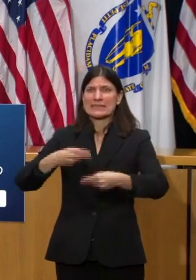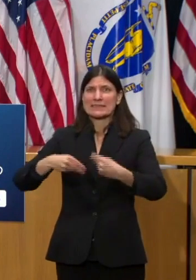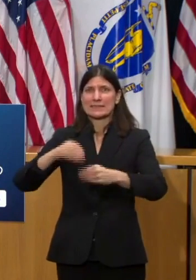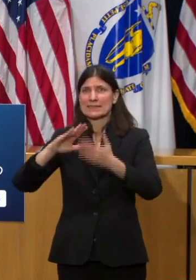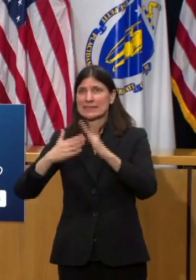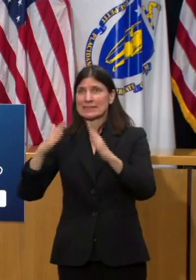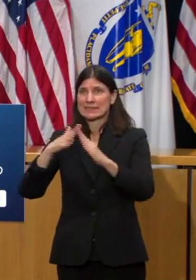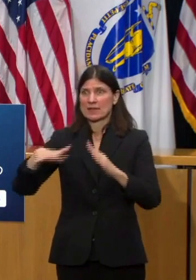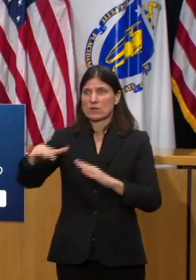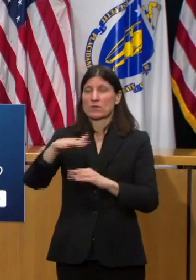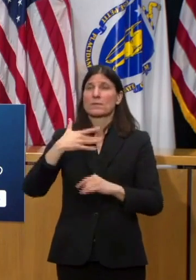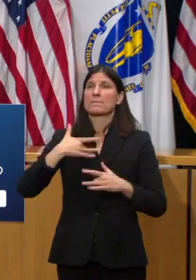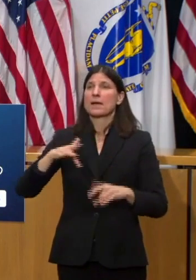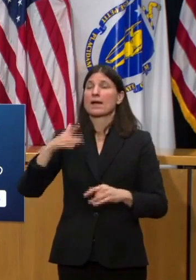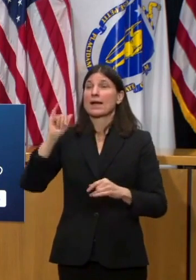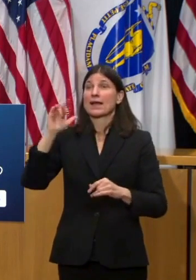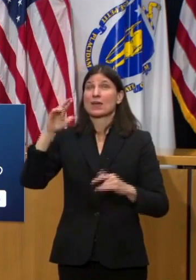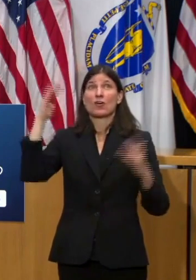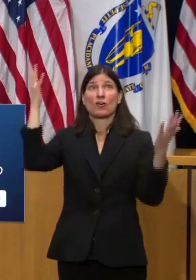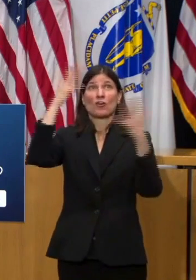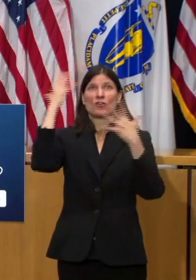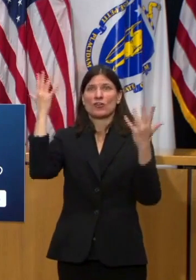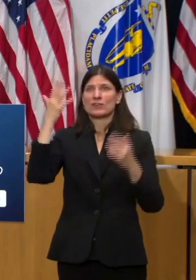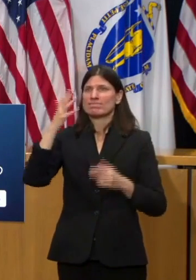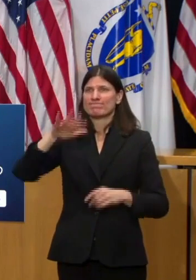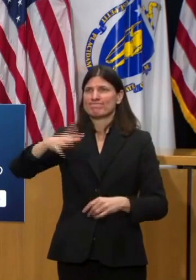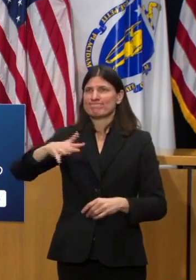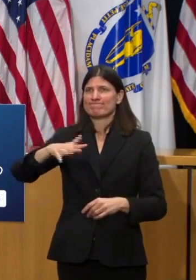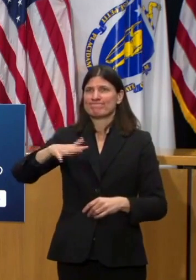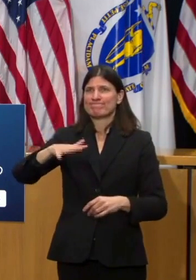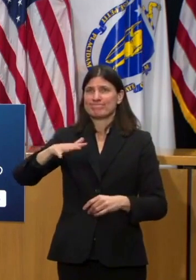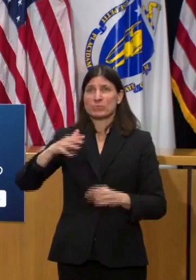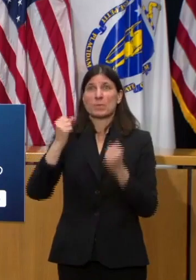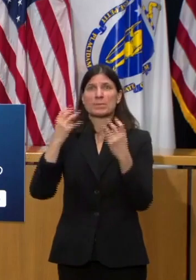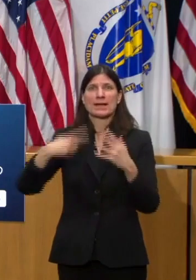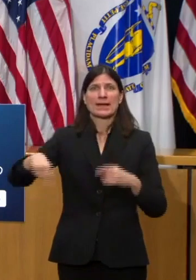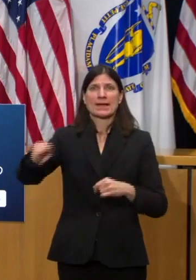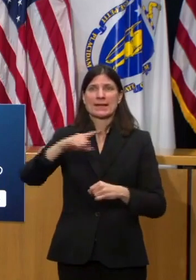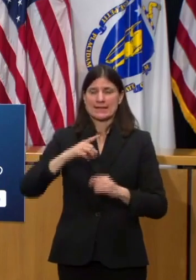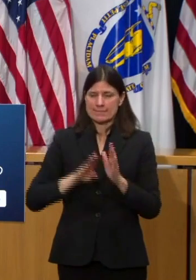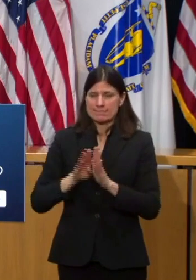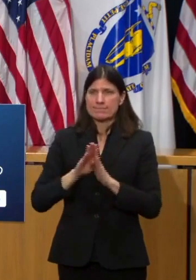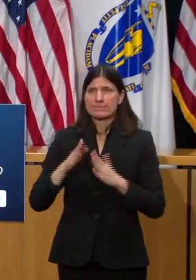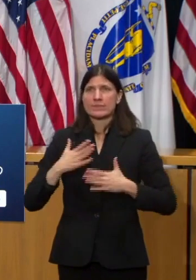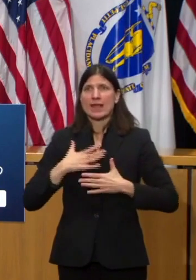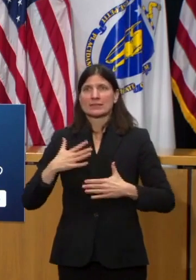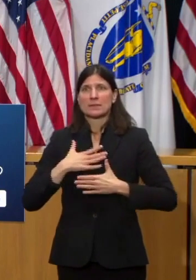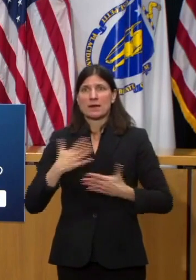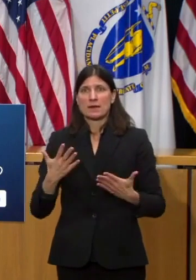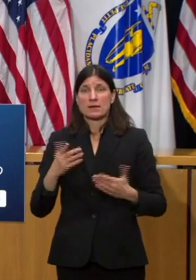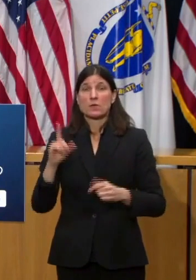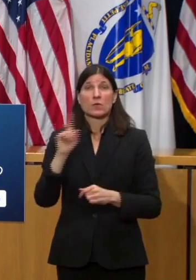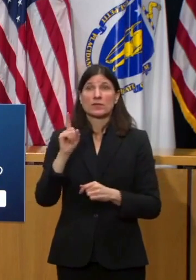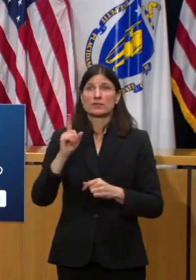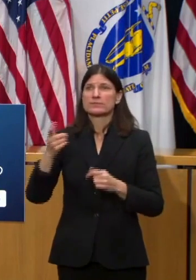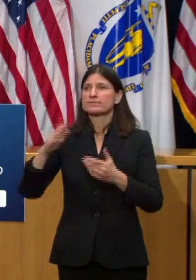that at-risk communities and communities of color have historically had higher rates of asthma,